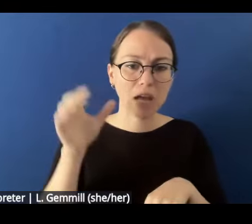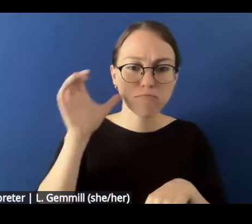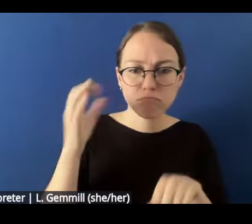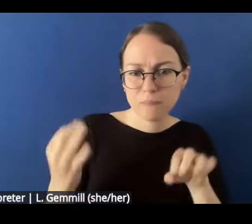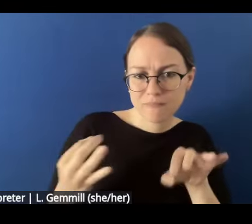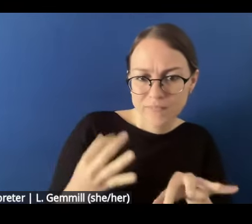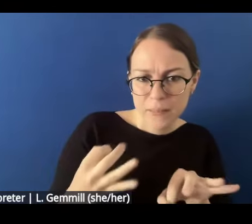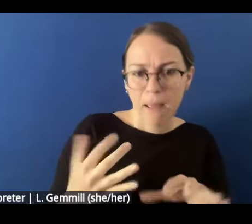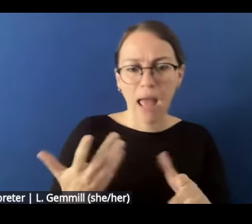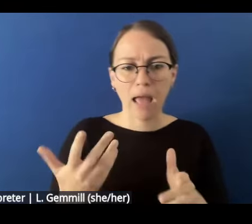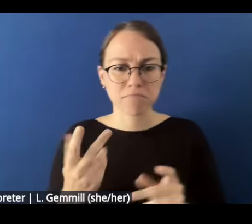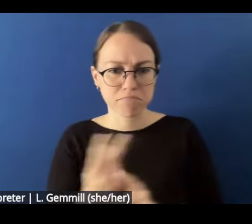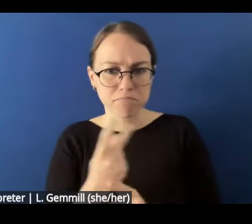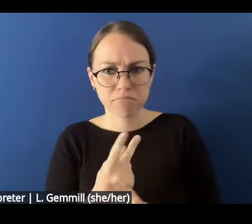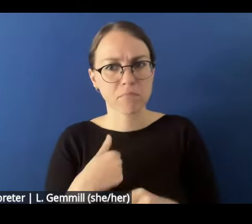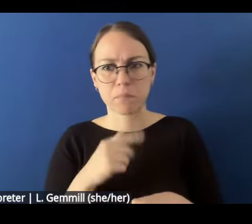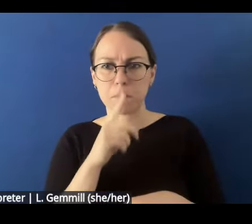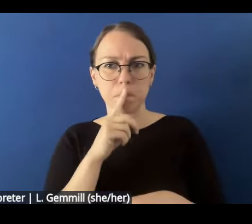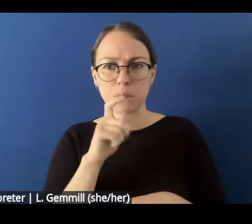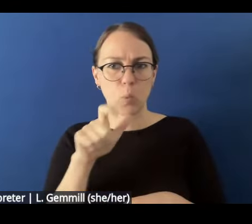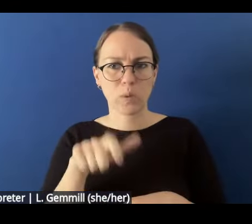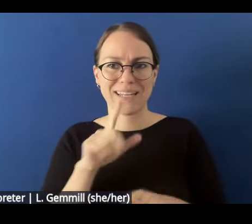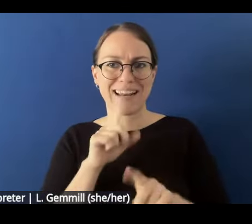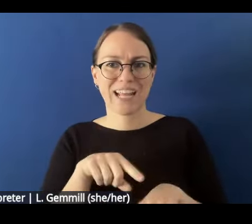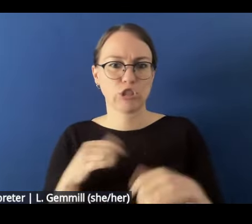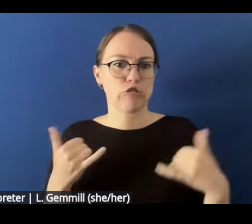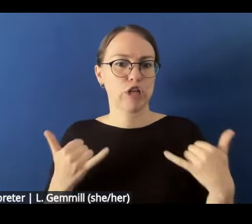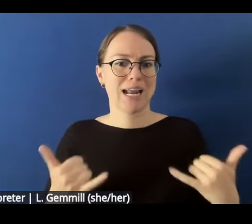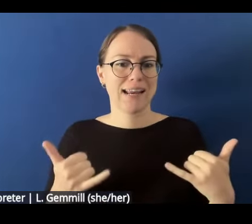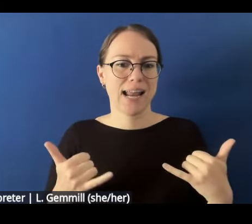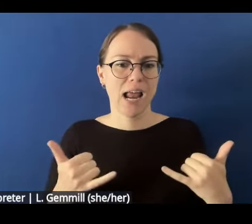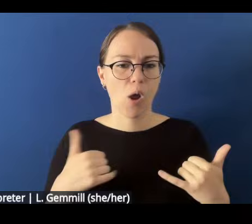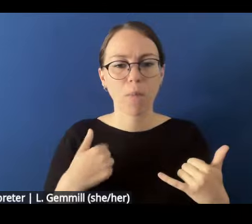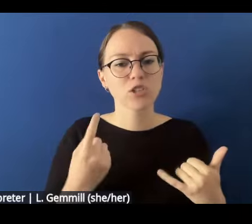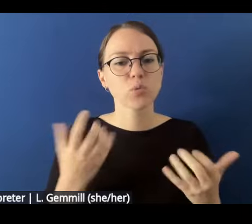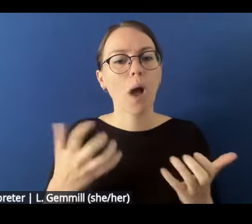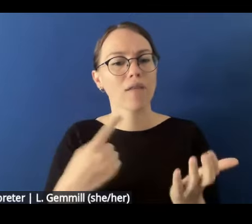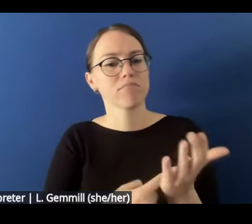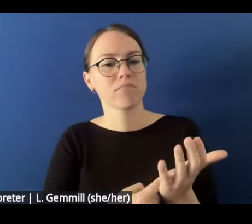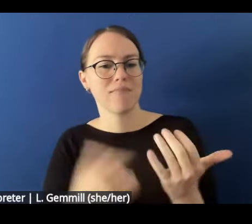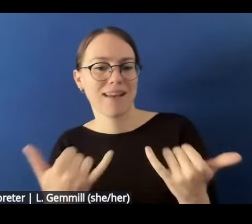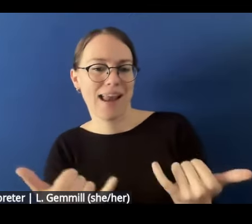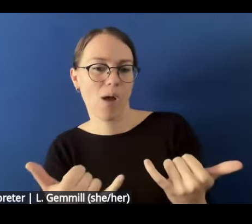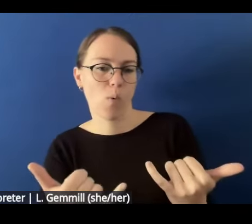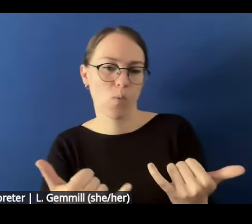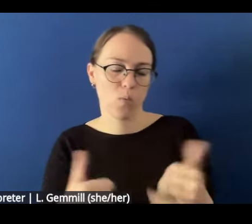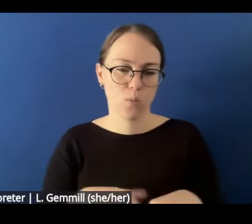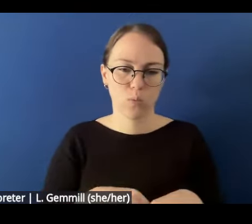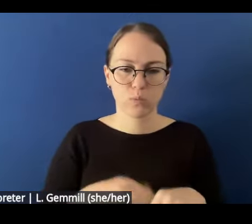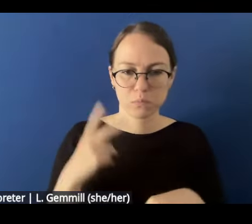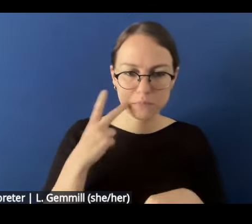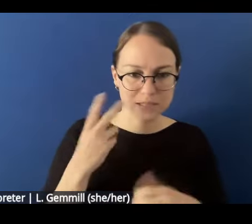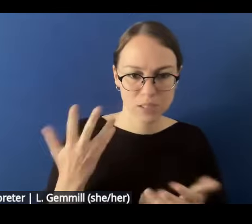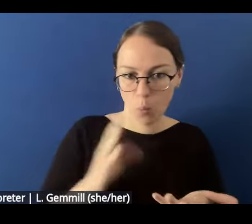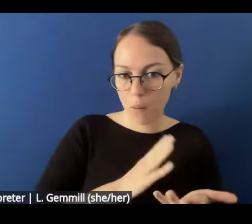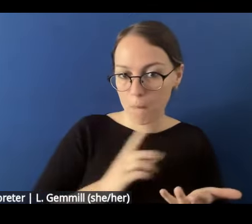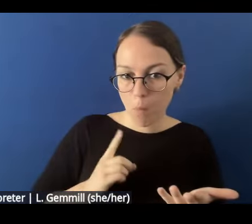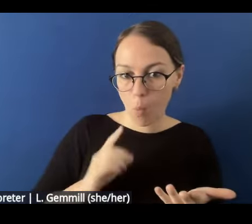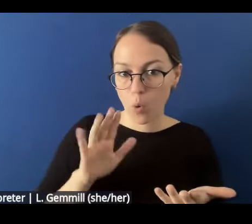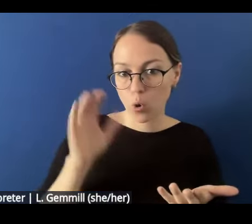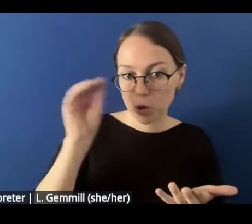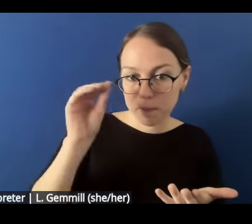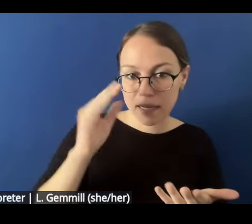on it right now or anything like that. So, but this is one thing I wanted to flush out to have a little bit more of a discussion on, to see what the board's thoughts are, what options there may